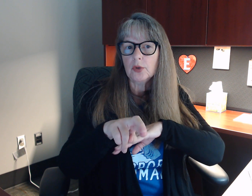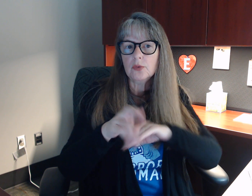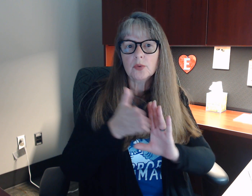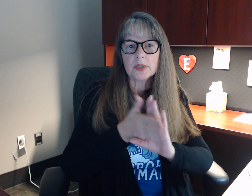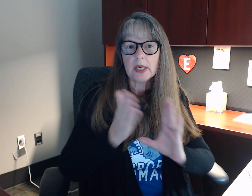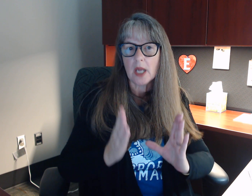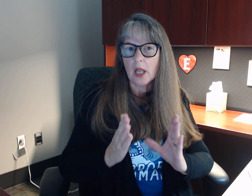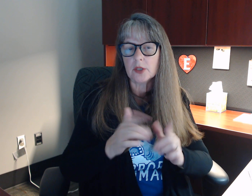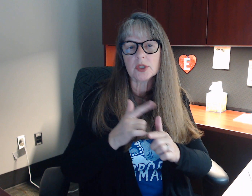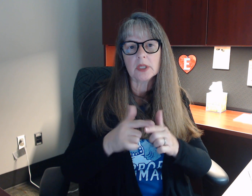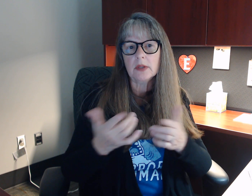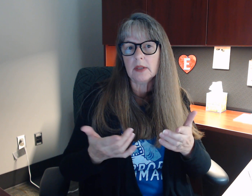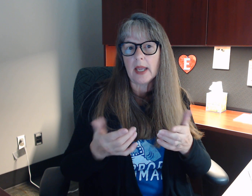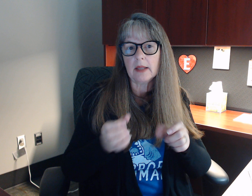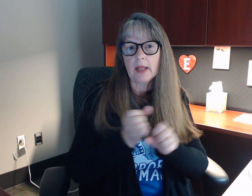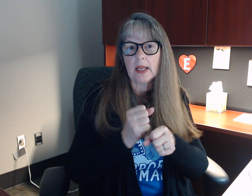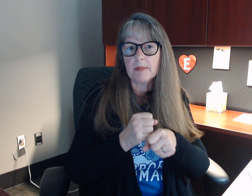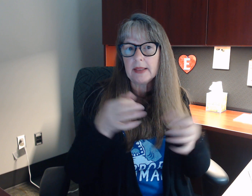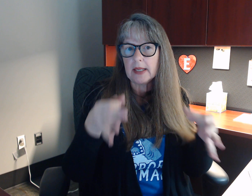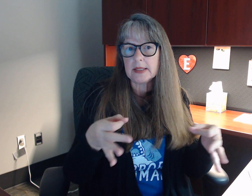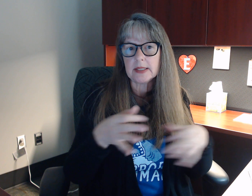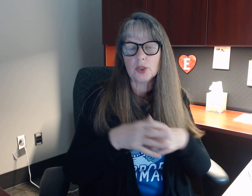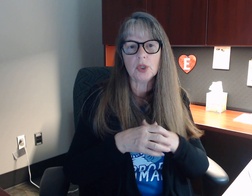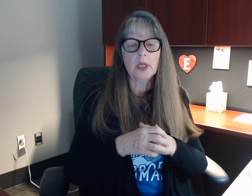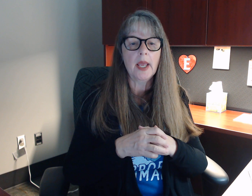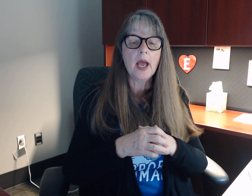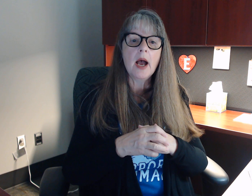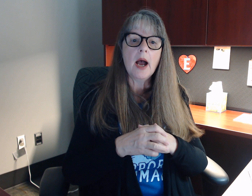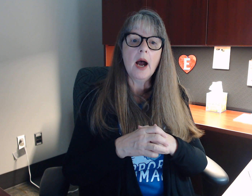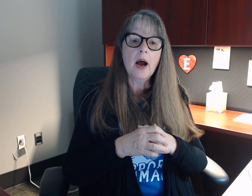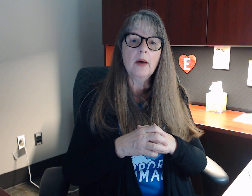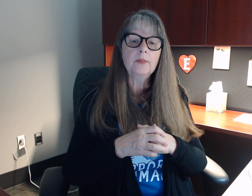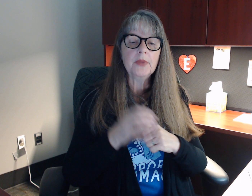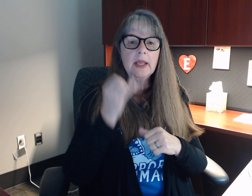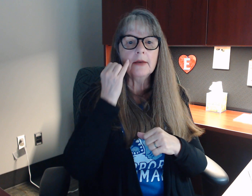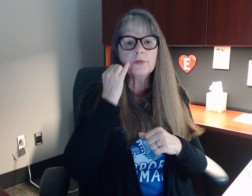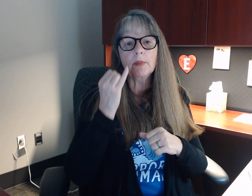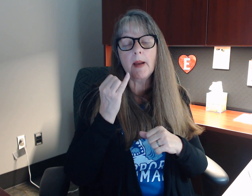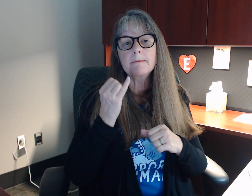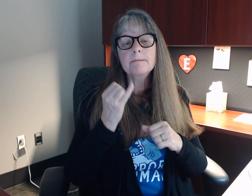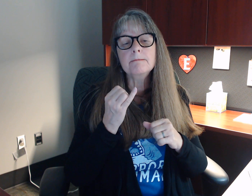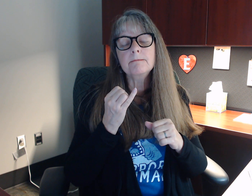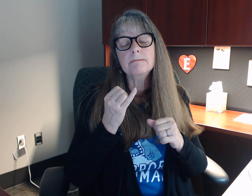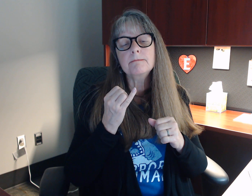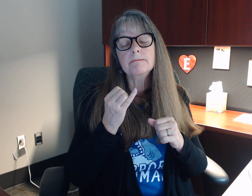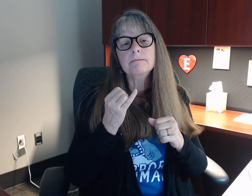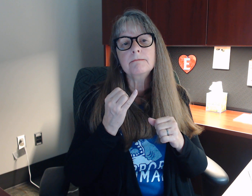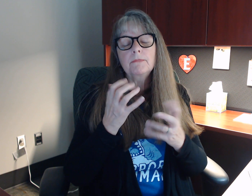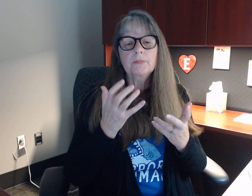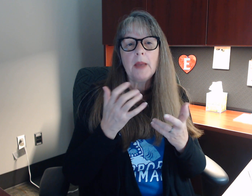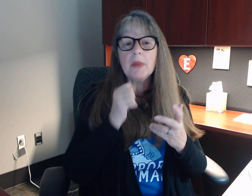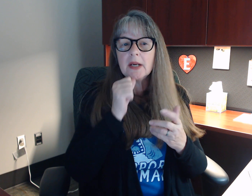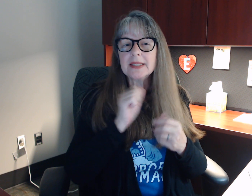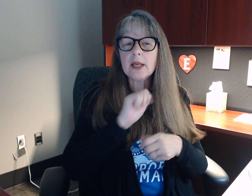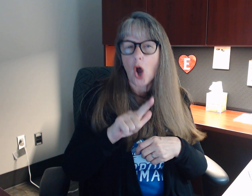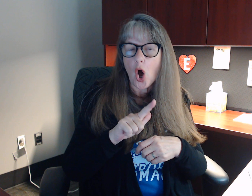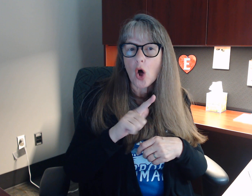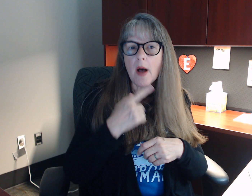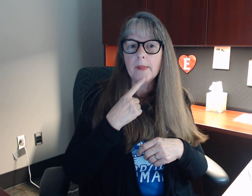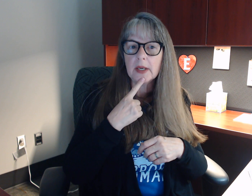to a psychologist, and then they can make that decision. If I'm not going to say all, I'm going to